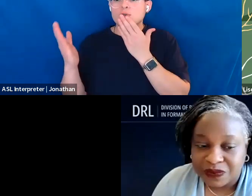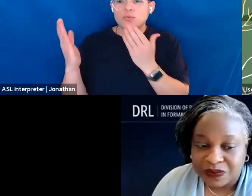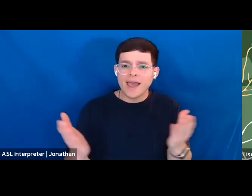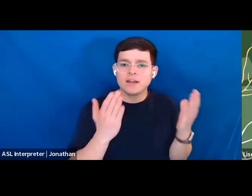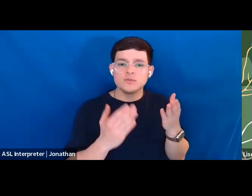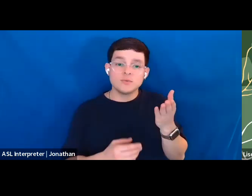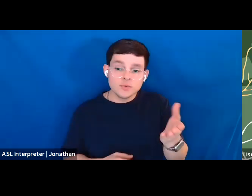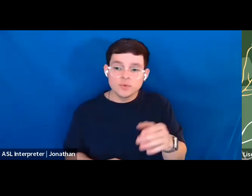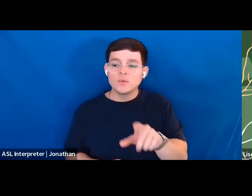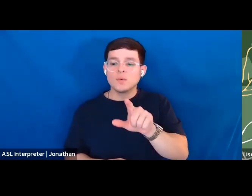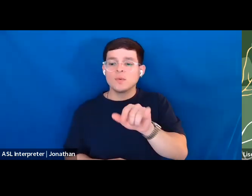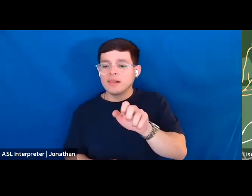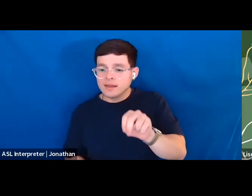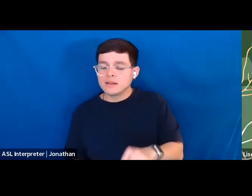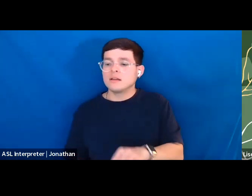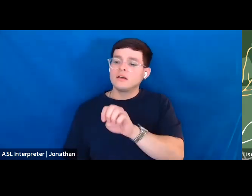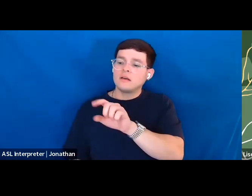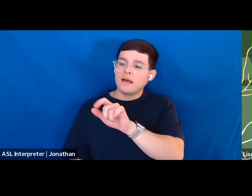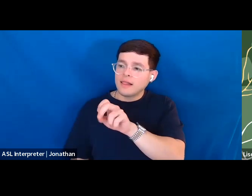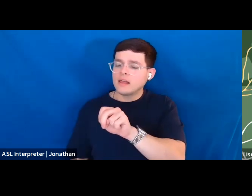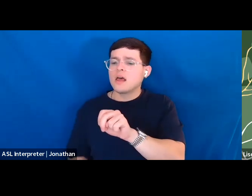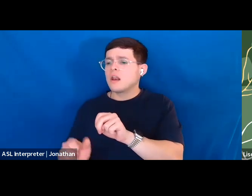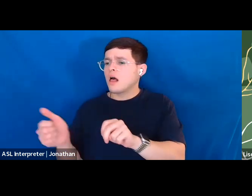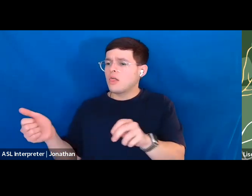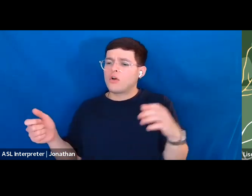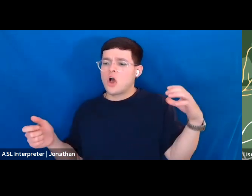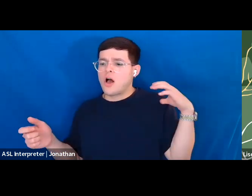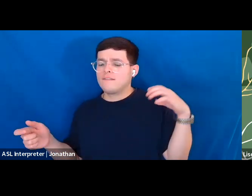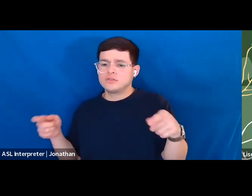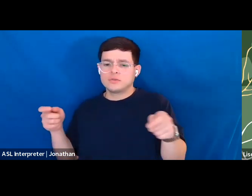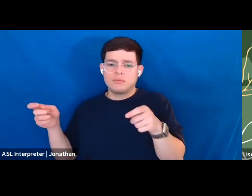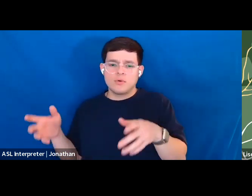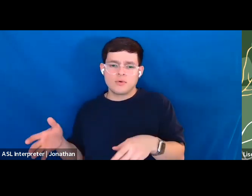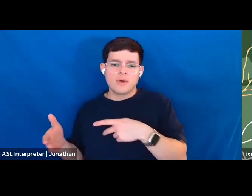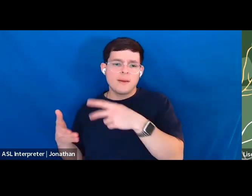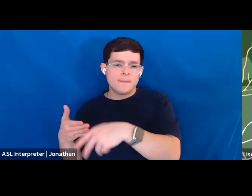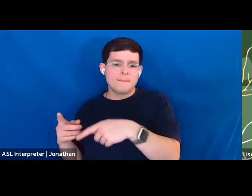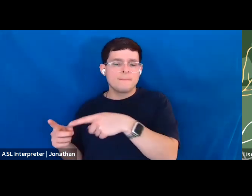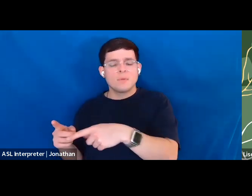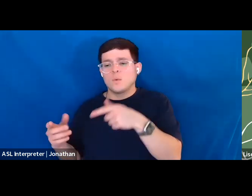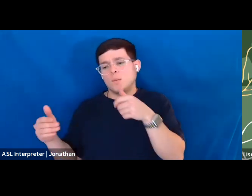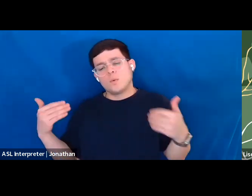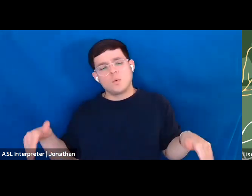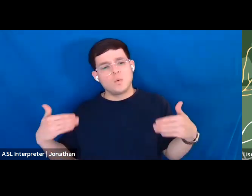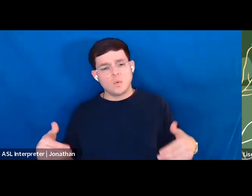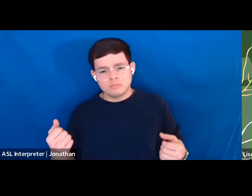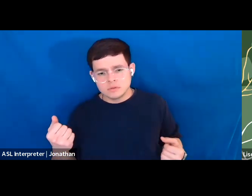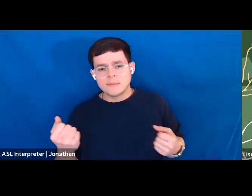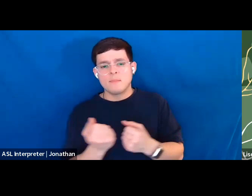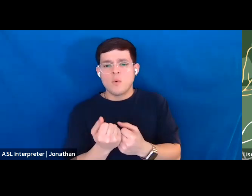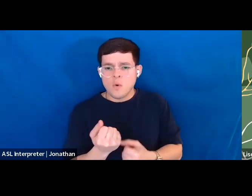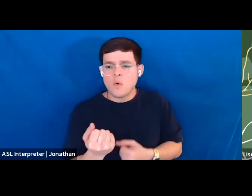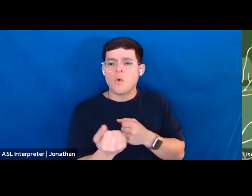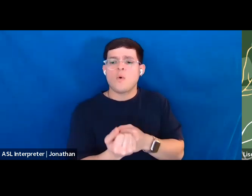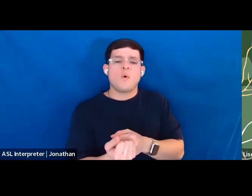Lynn, Ellen, and the other ASL program officers who have been extremely supportive in realizing